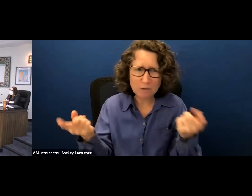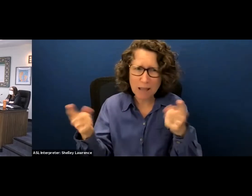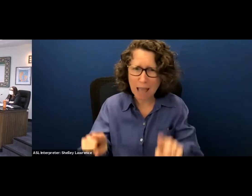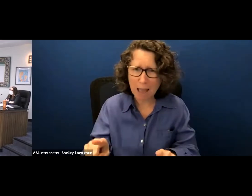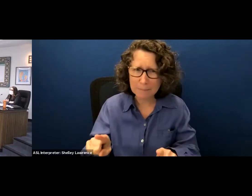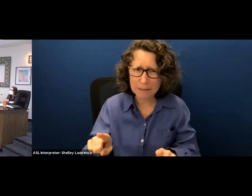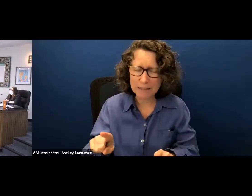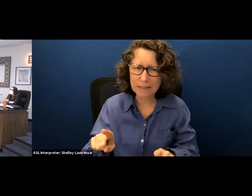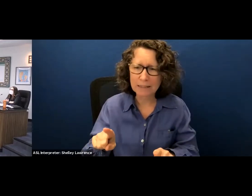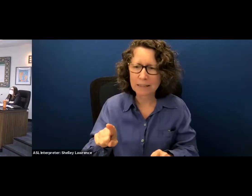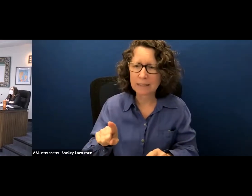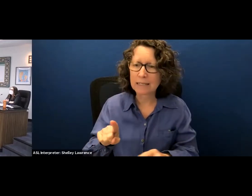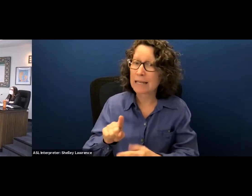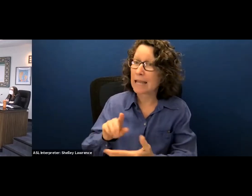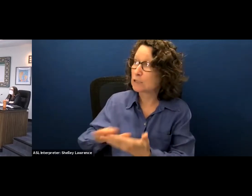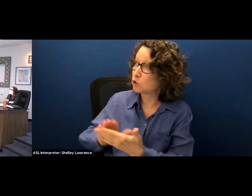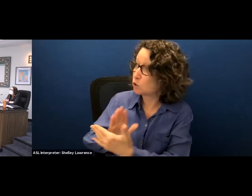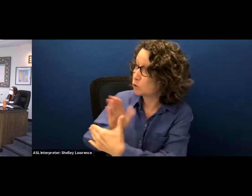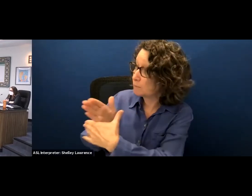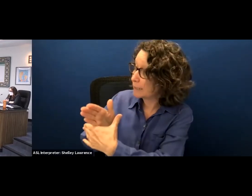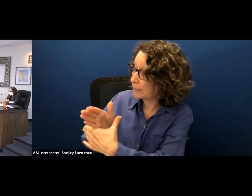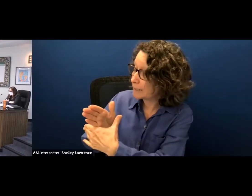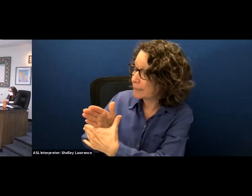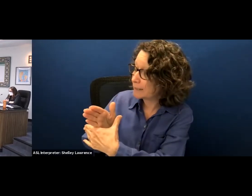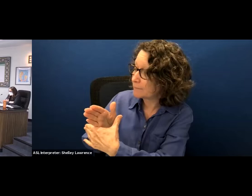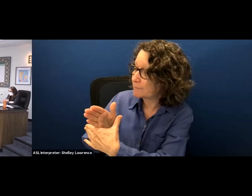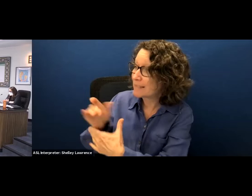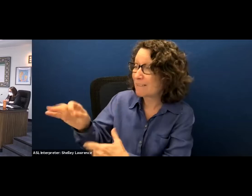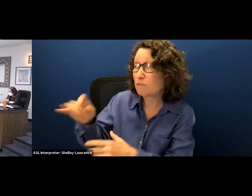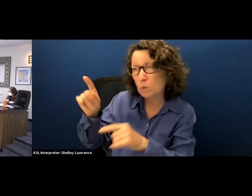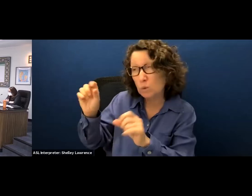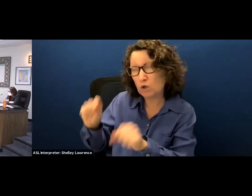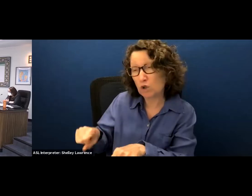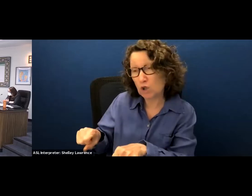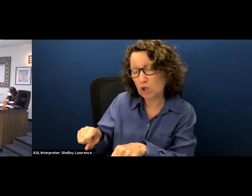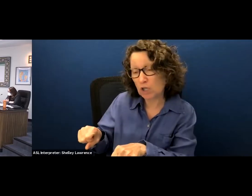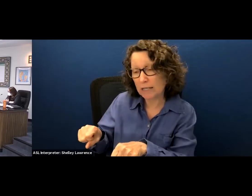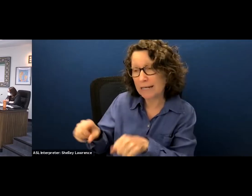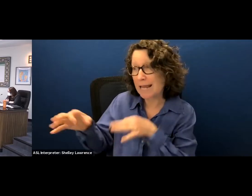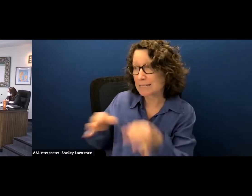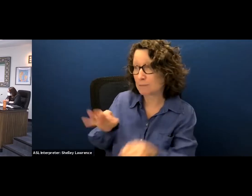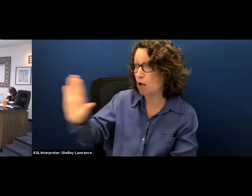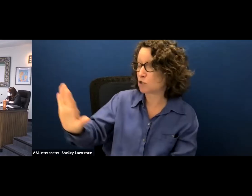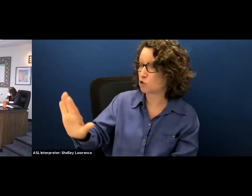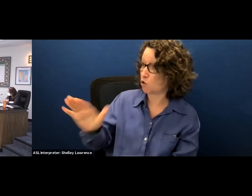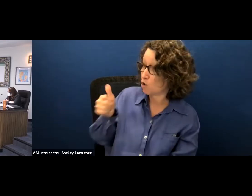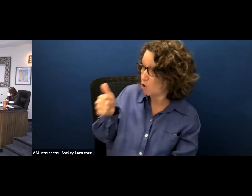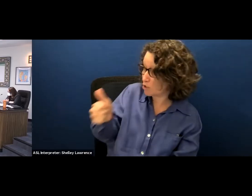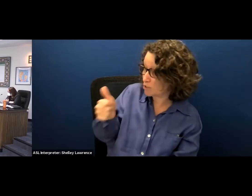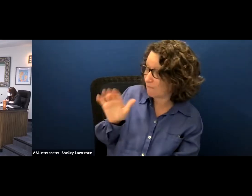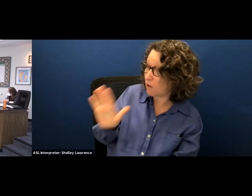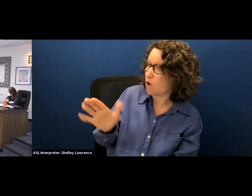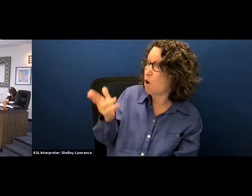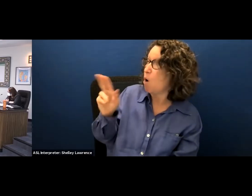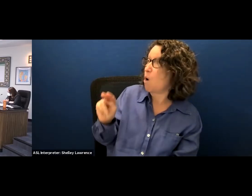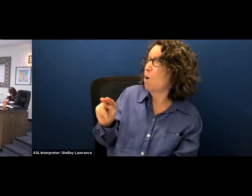Excuse me. Yes. Oh, yes. If you could, express yourself, your own